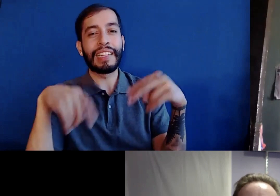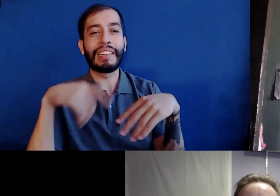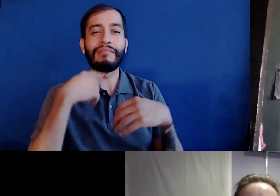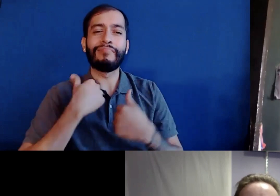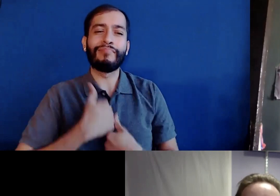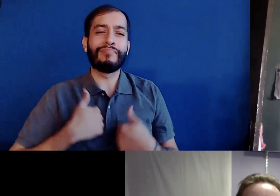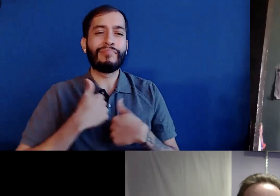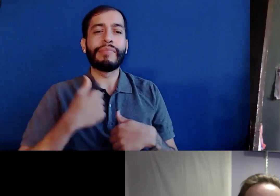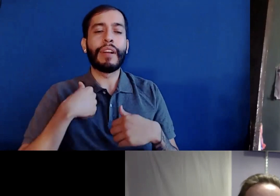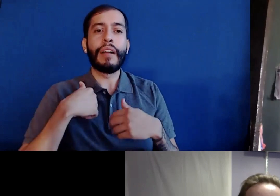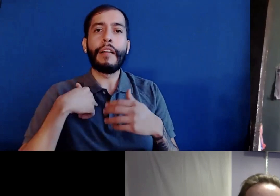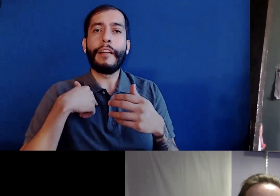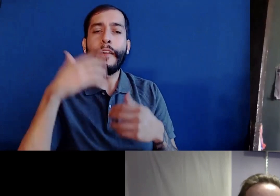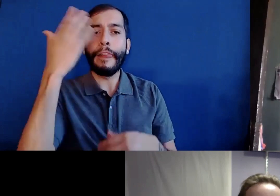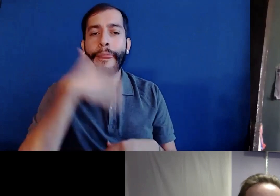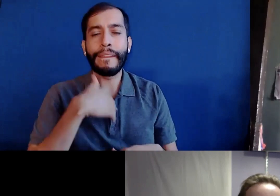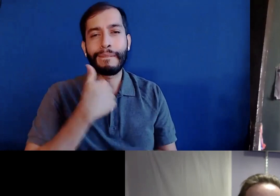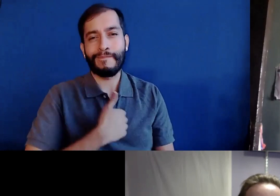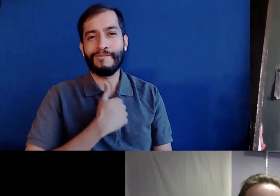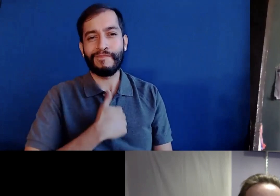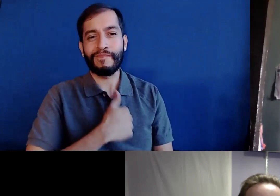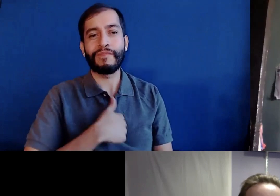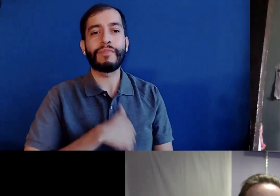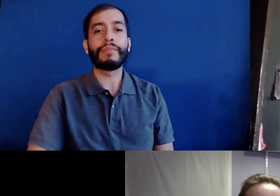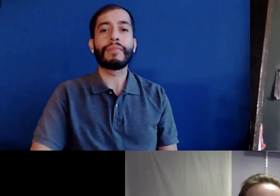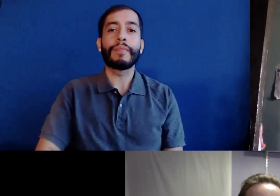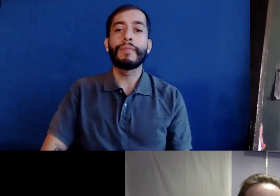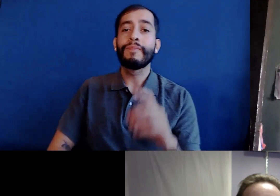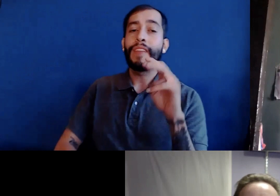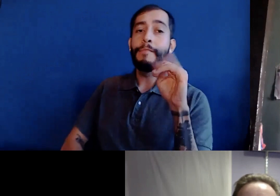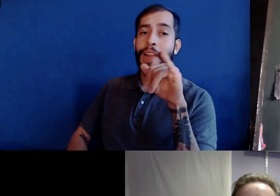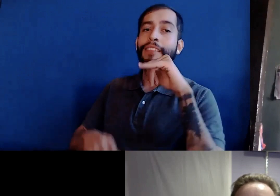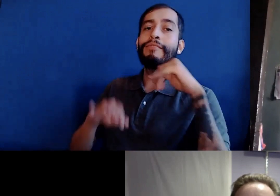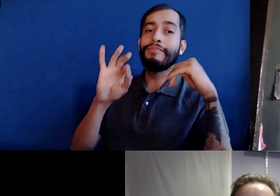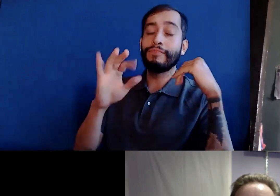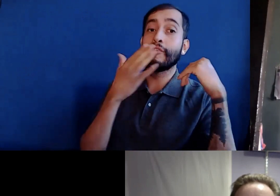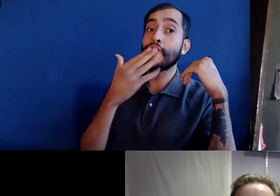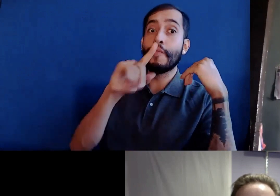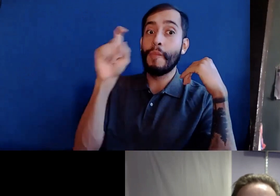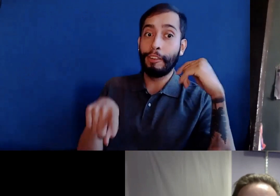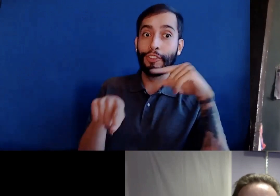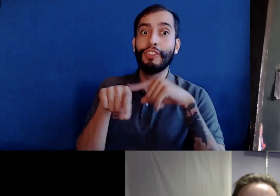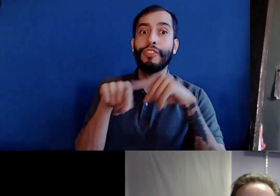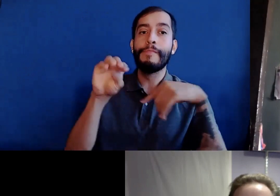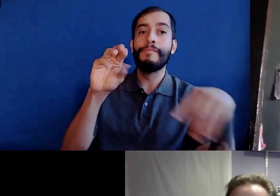We have another question, a great question from Mark, who said, has the success of Crip Camp at